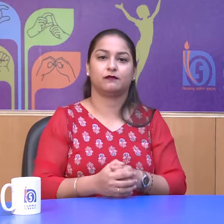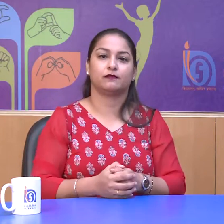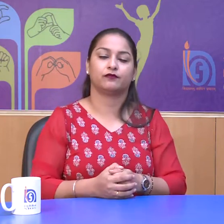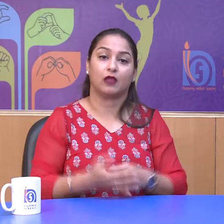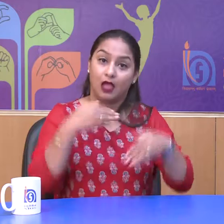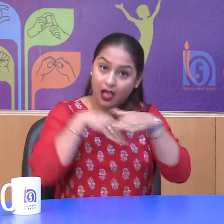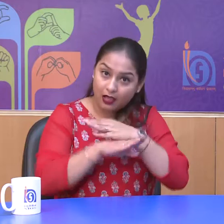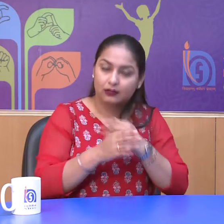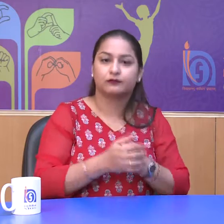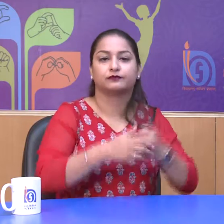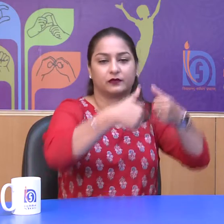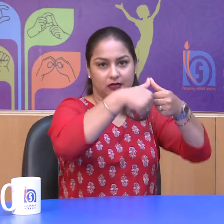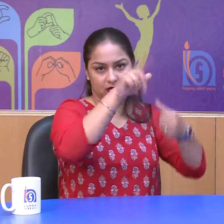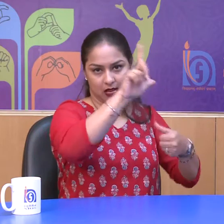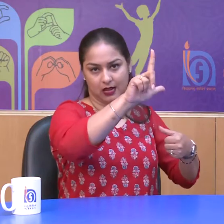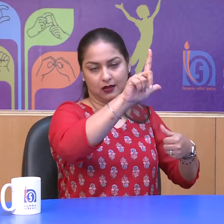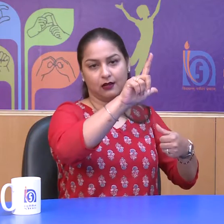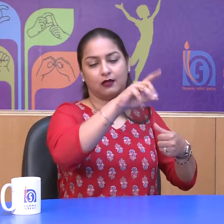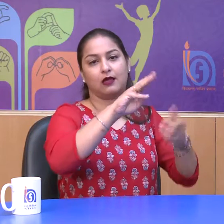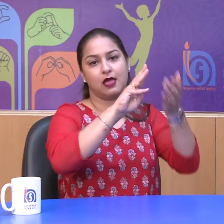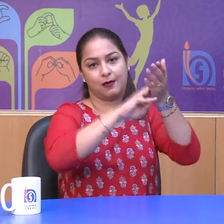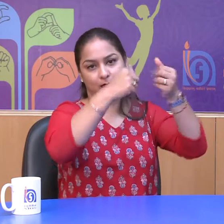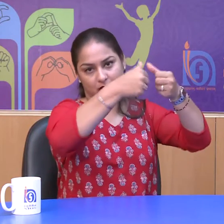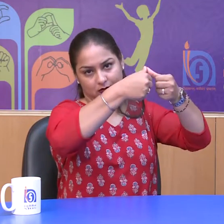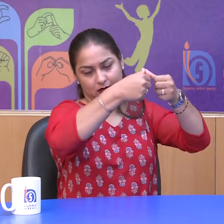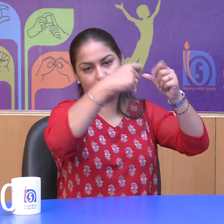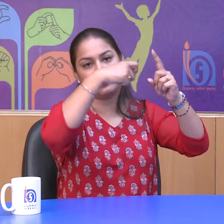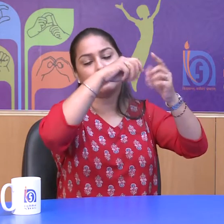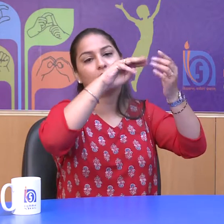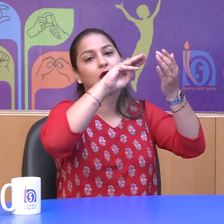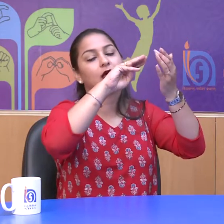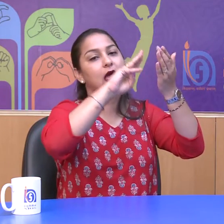makers. A L M A N A C